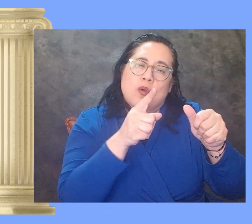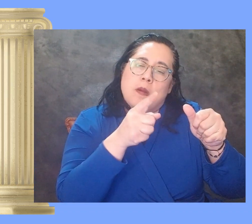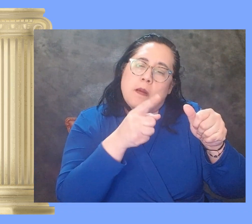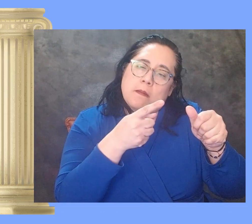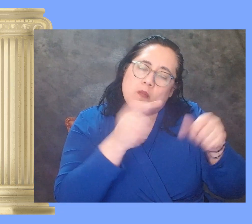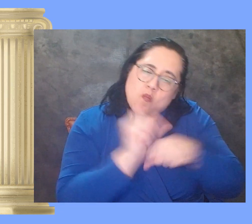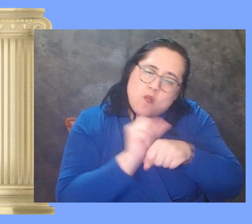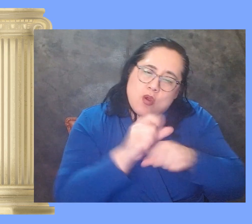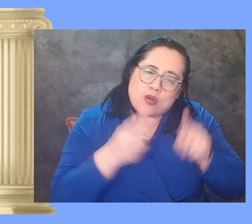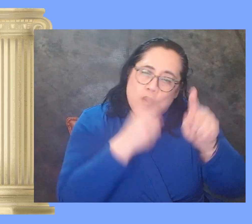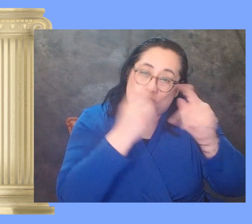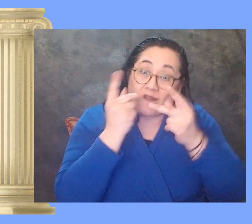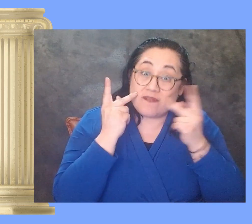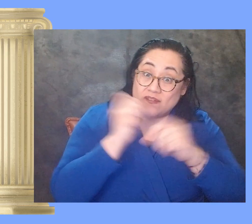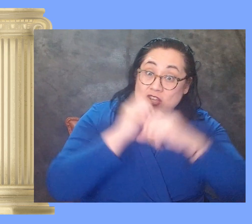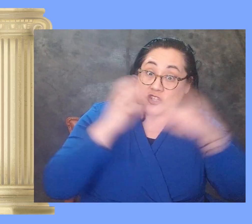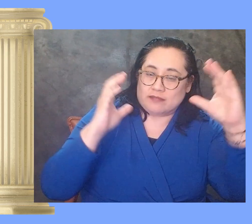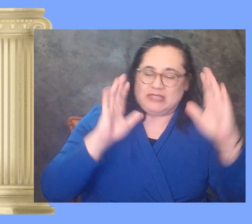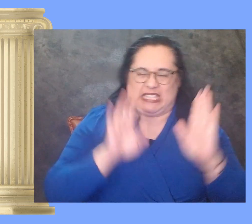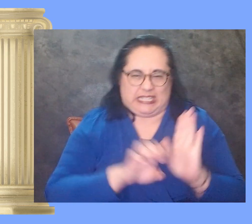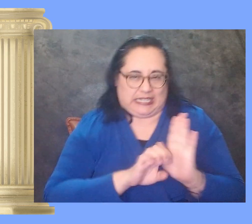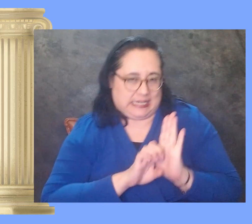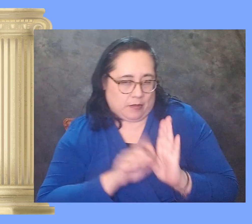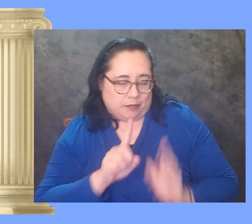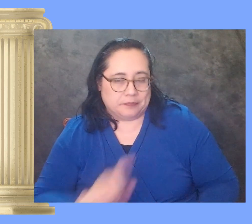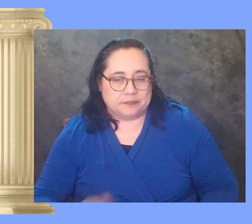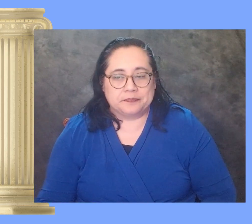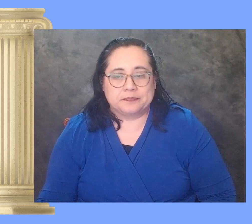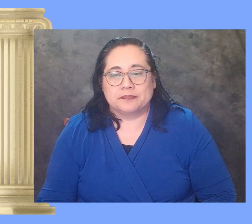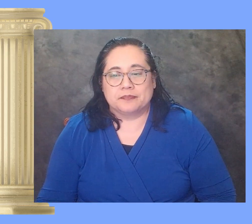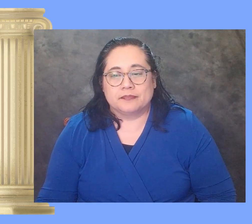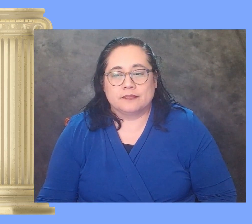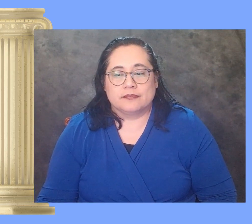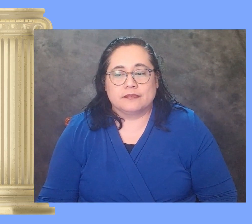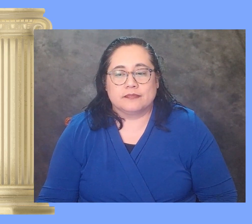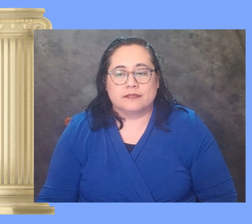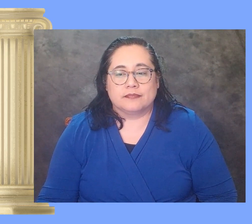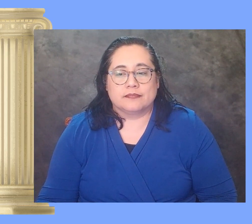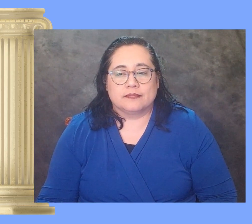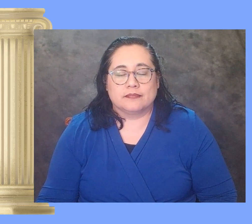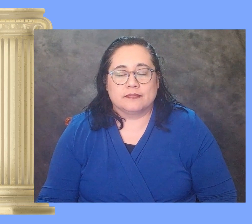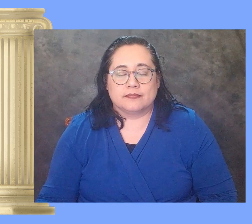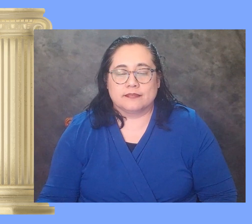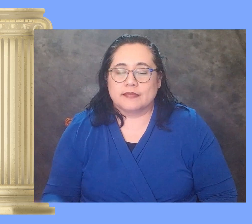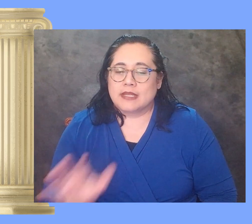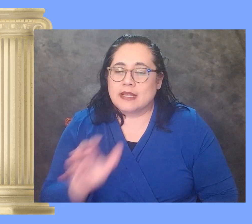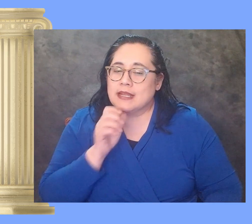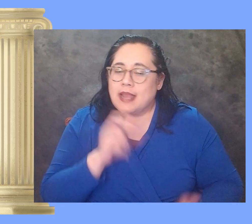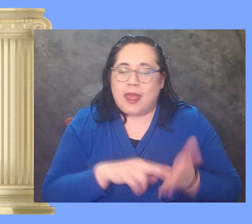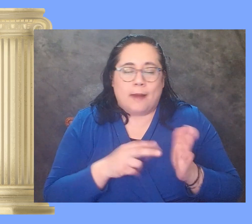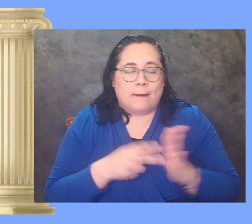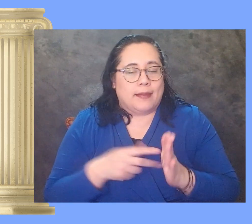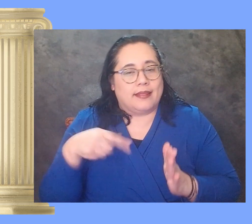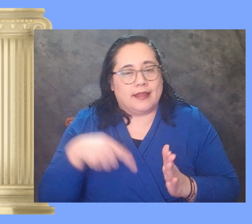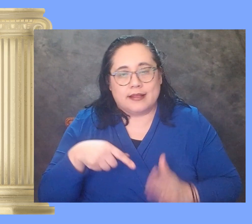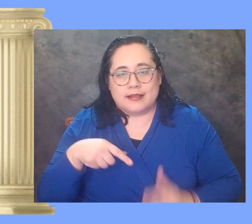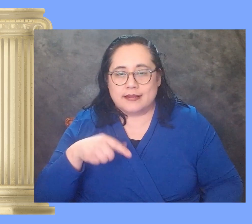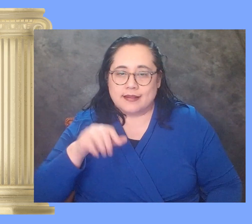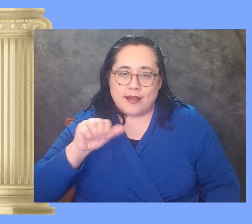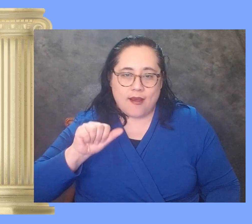limit. It's as you reach your goal to your vision, there's something that you don't give up.